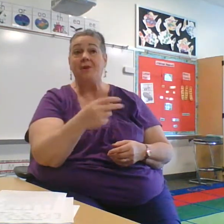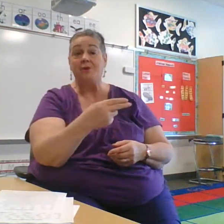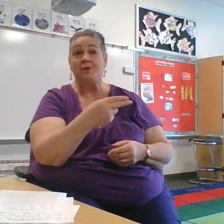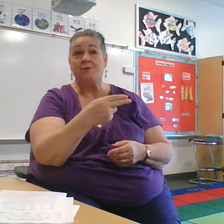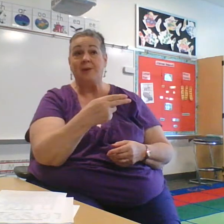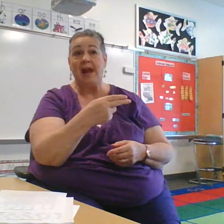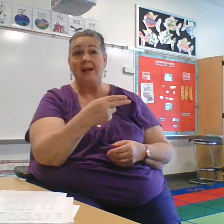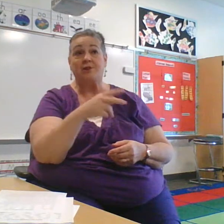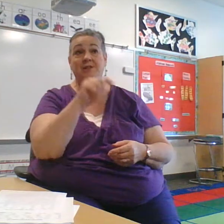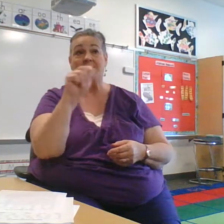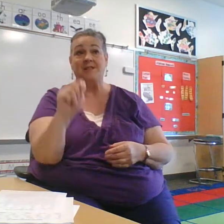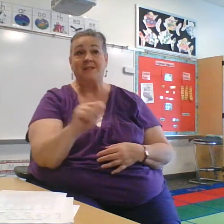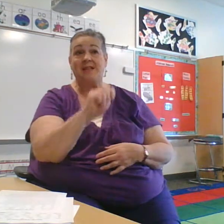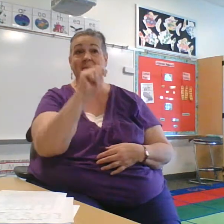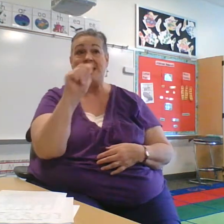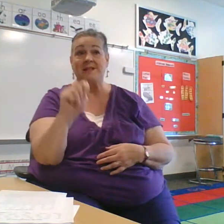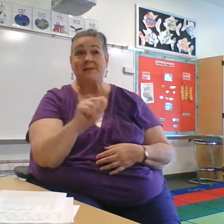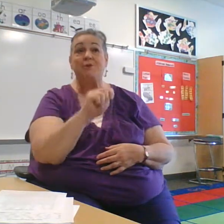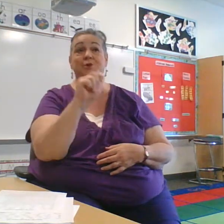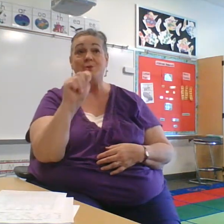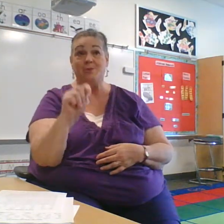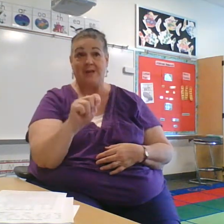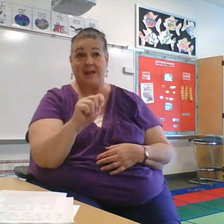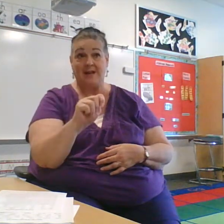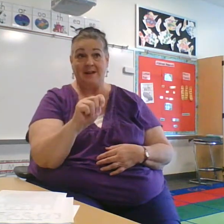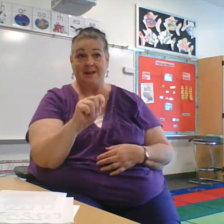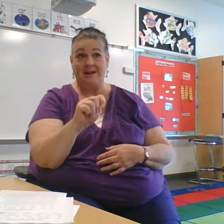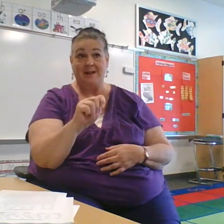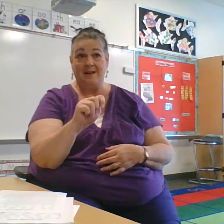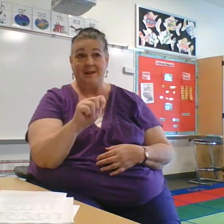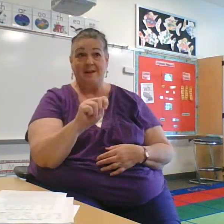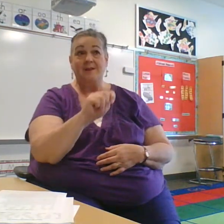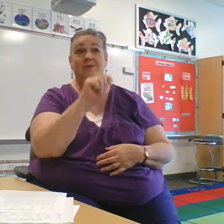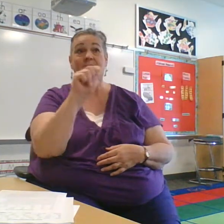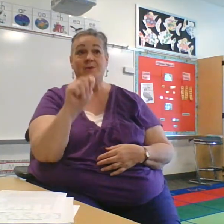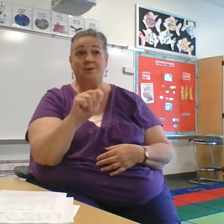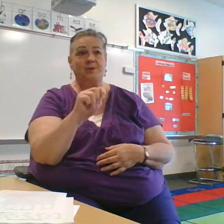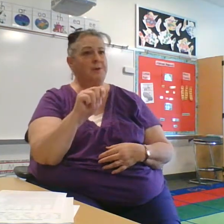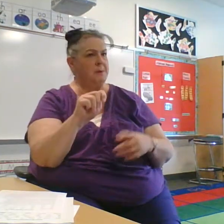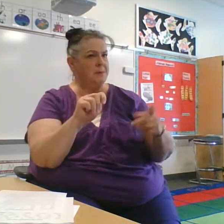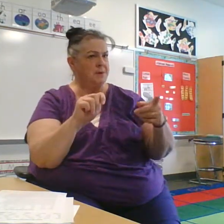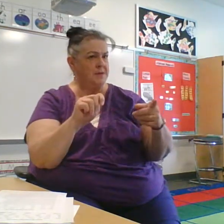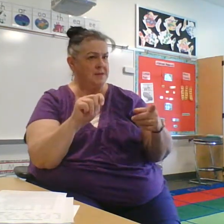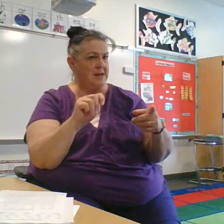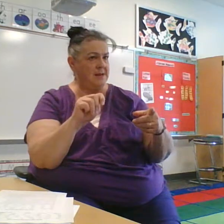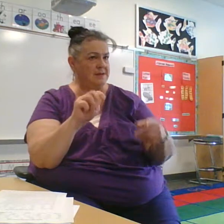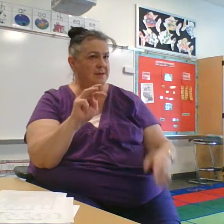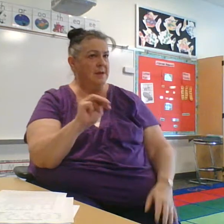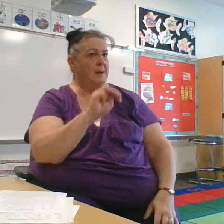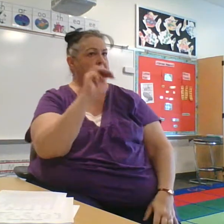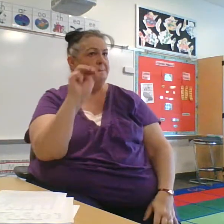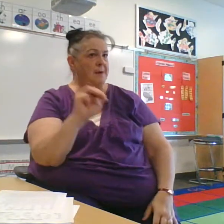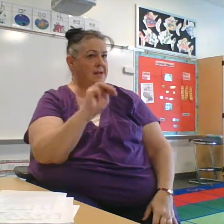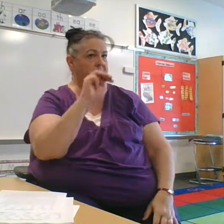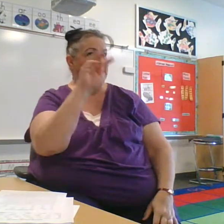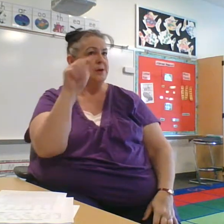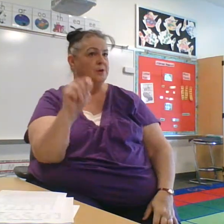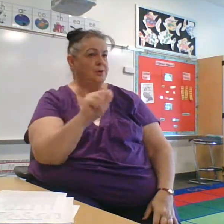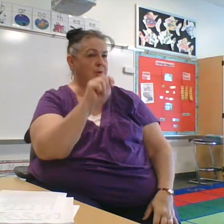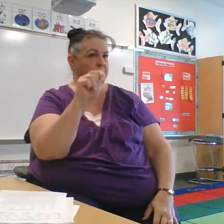shoot to an H because T by itself is Tuesday. So Tuesday. Do you remember the days? Yes. Monday, No, I Tuesday,